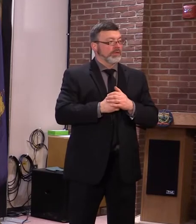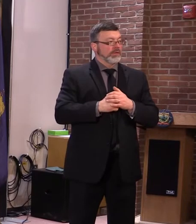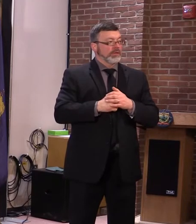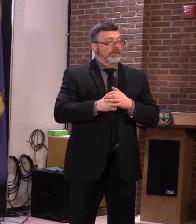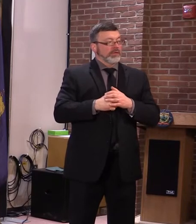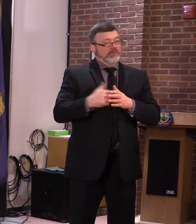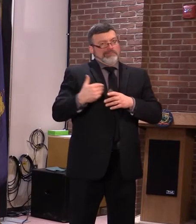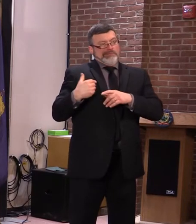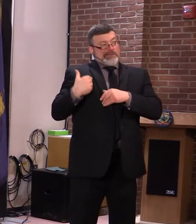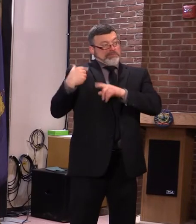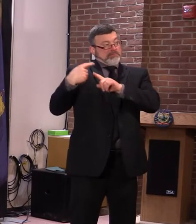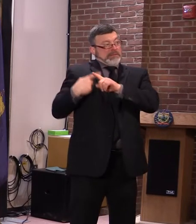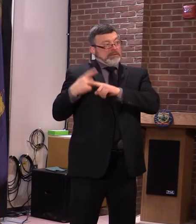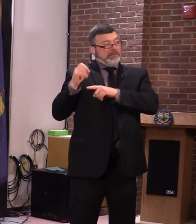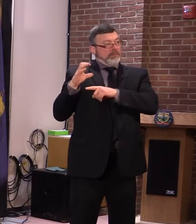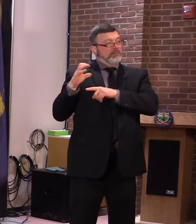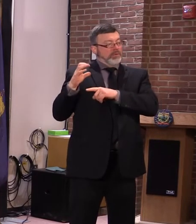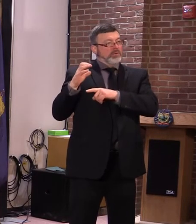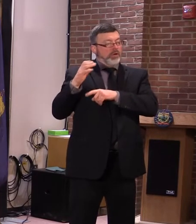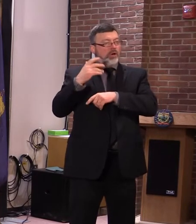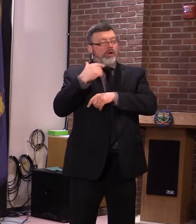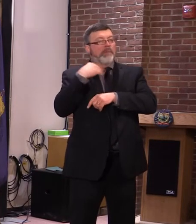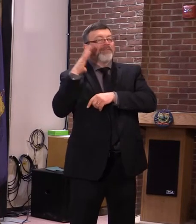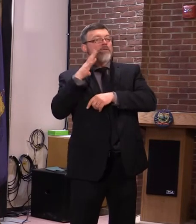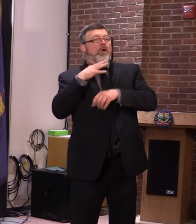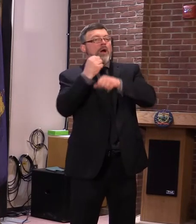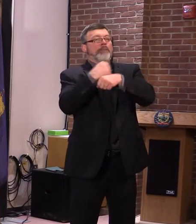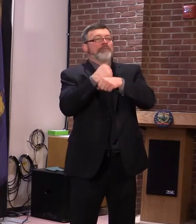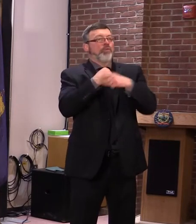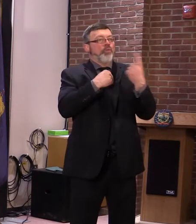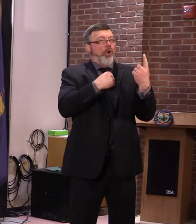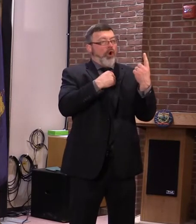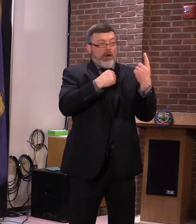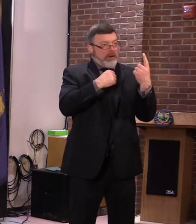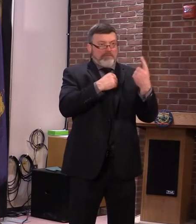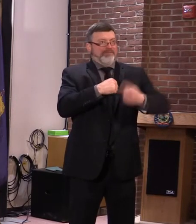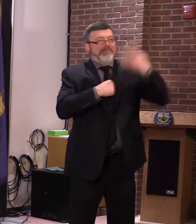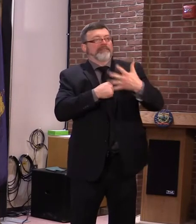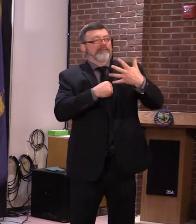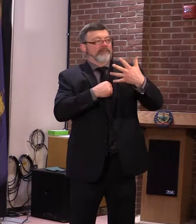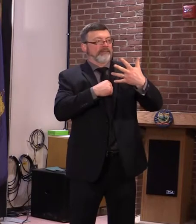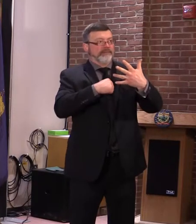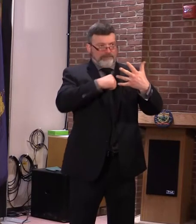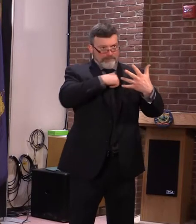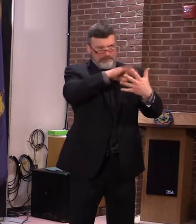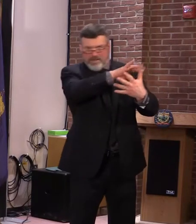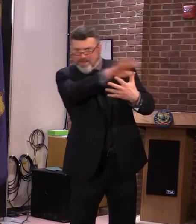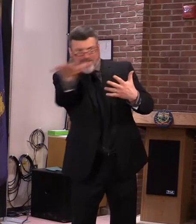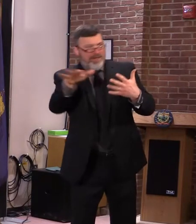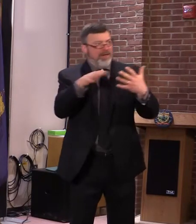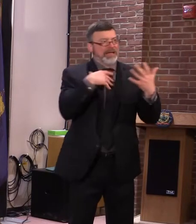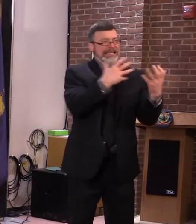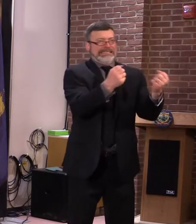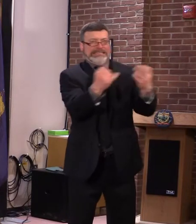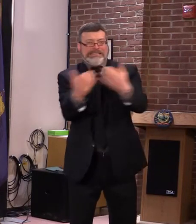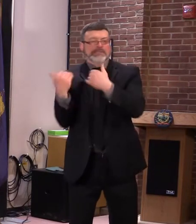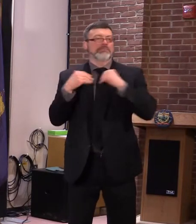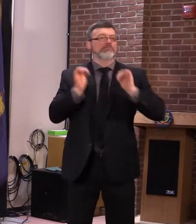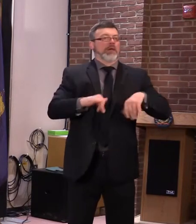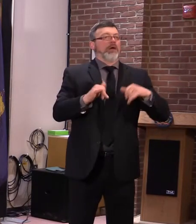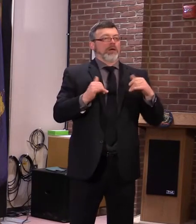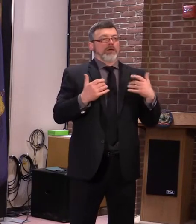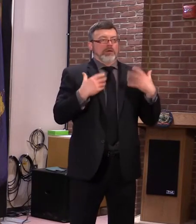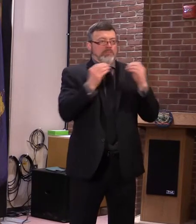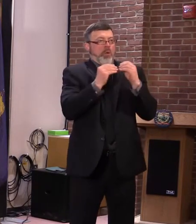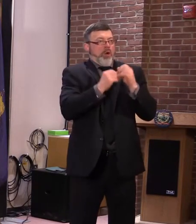test manufacturers that we're supplying for tests in Vermont from 1 to 5, and that has allowed us to focus on getting tests